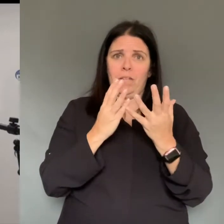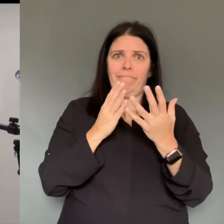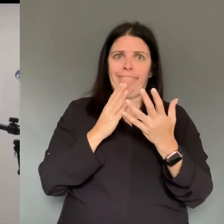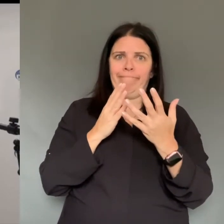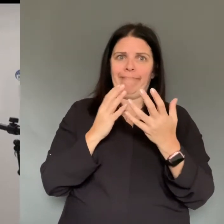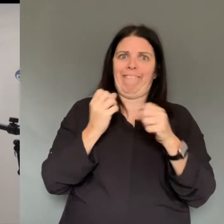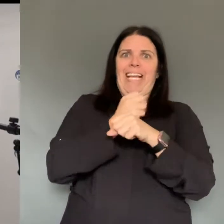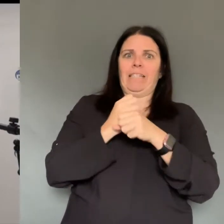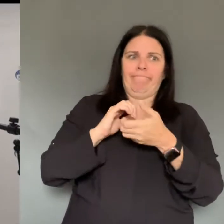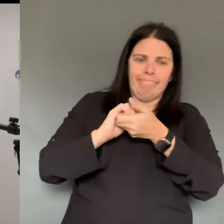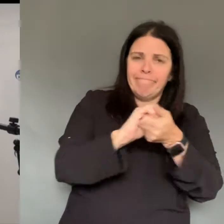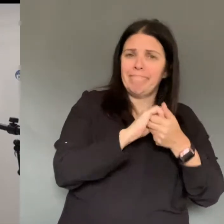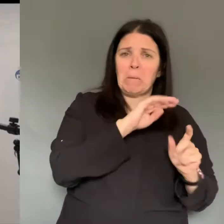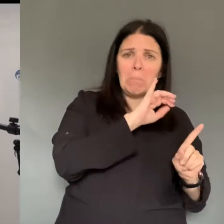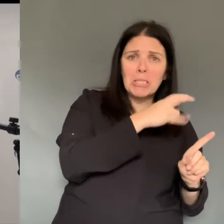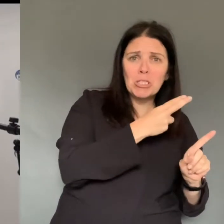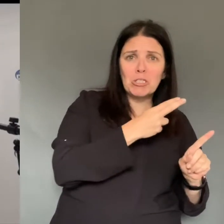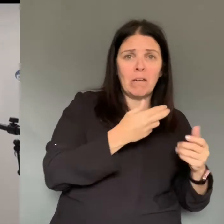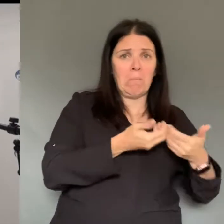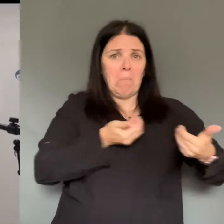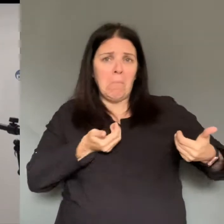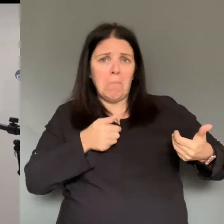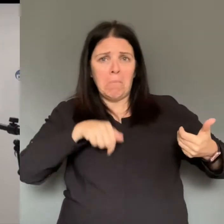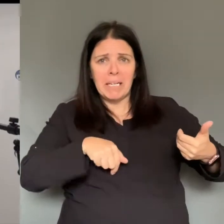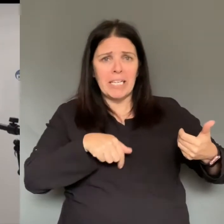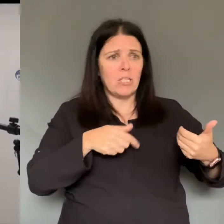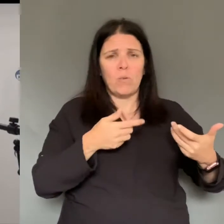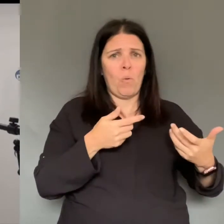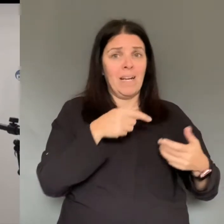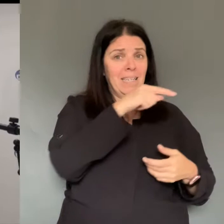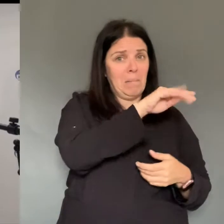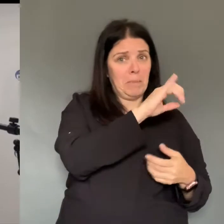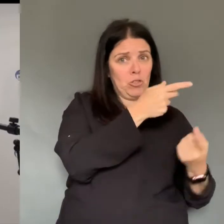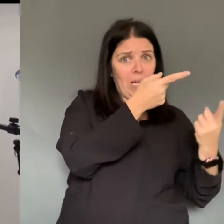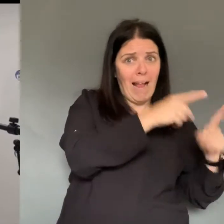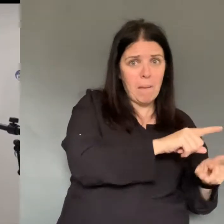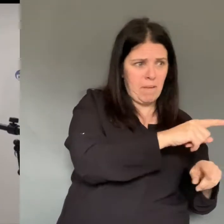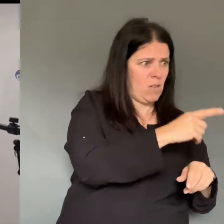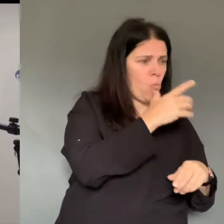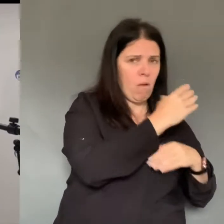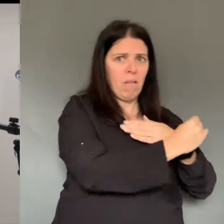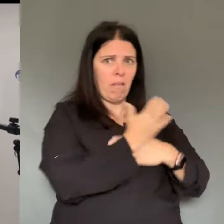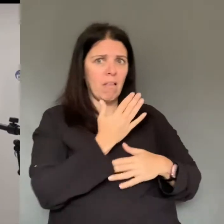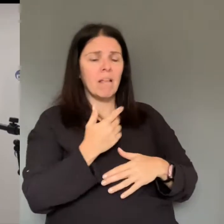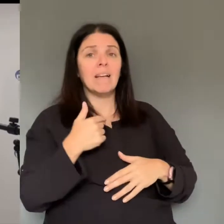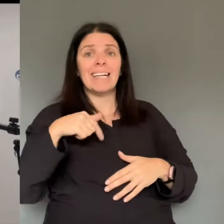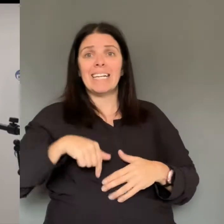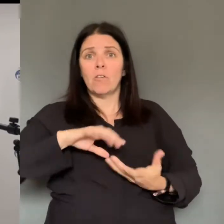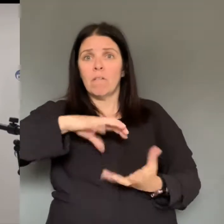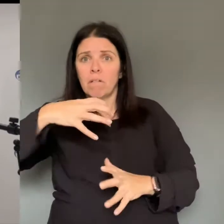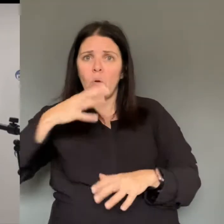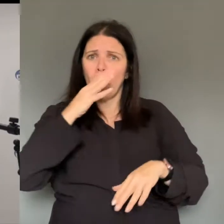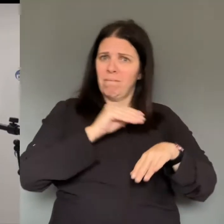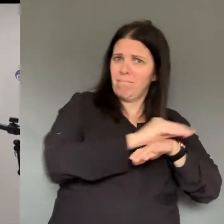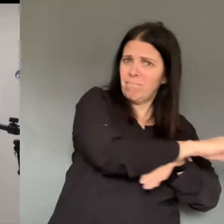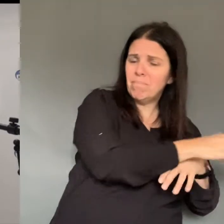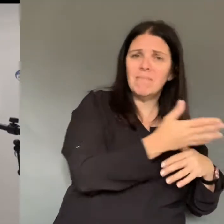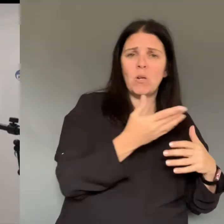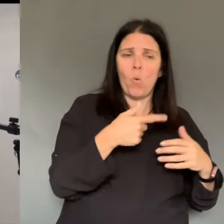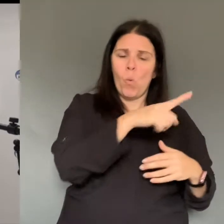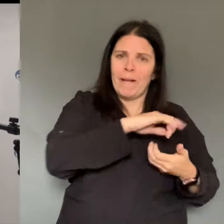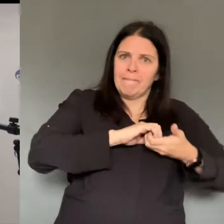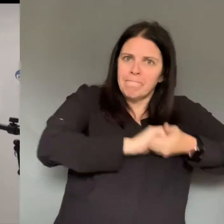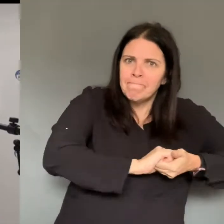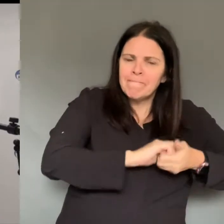too, where we're going to have between 300 and 350 beds available, right? So if this continues to spread